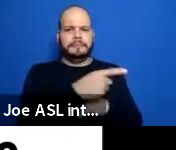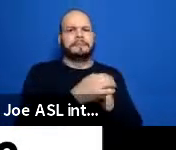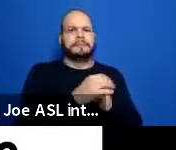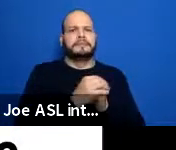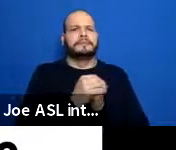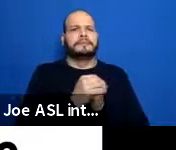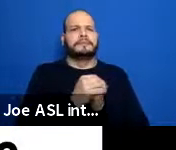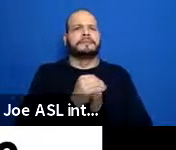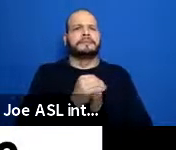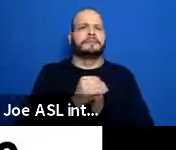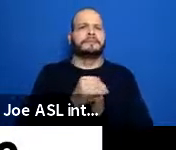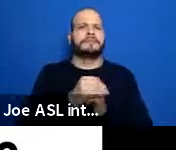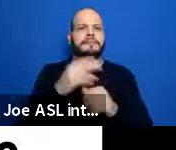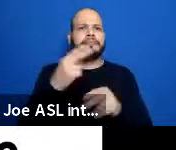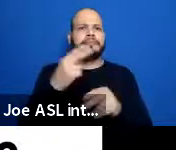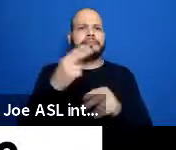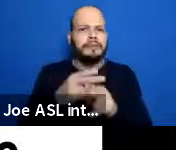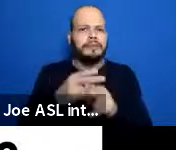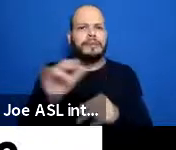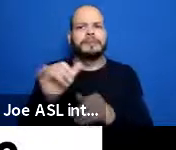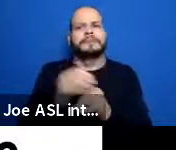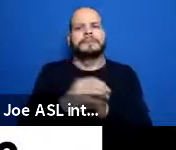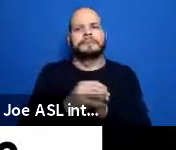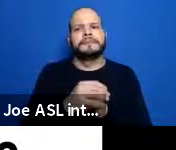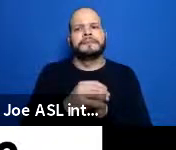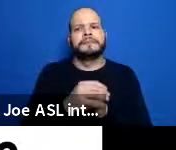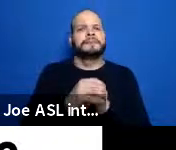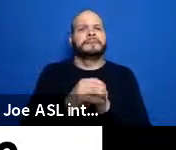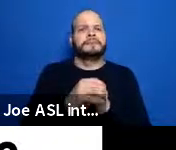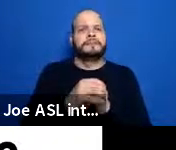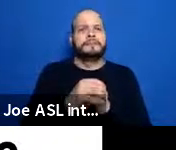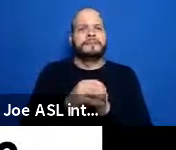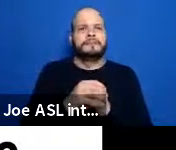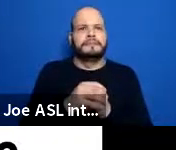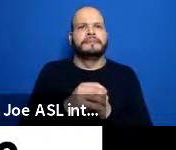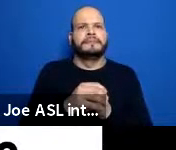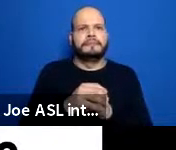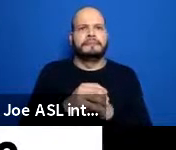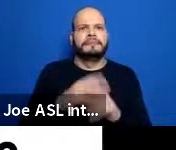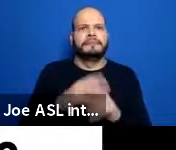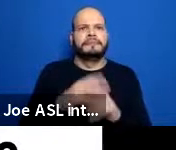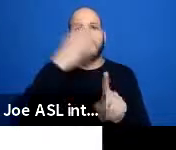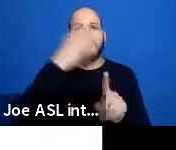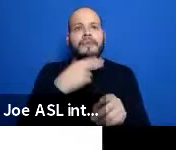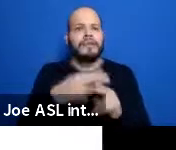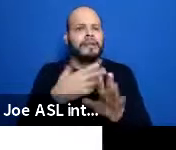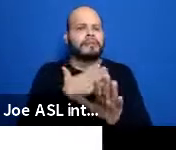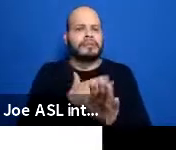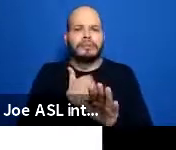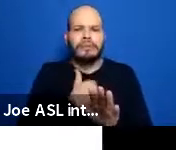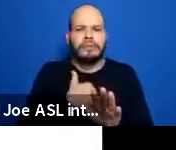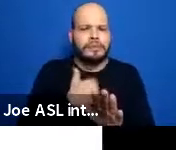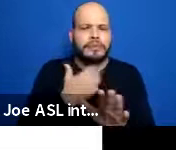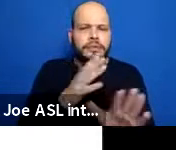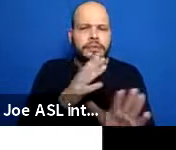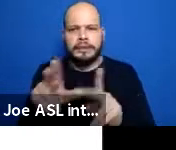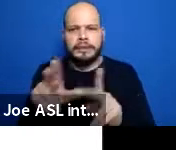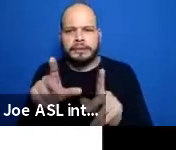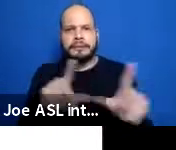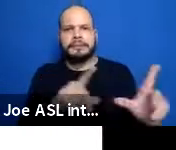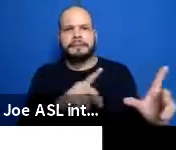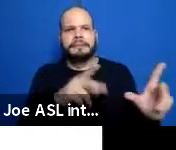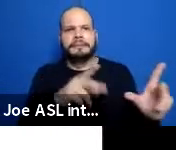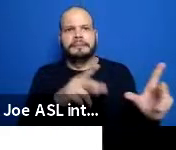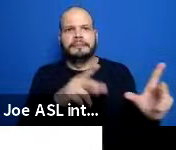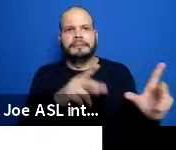important member of our team, whose name I accidentally missed when I was previously naming everyone. Before we get our event started,